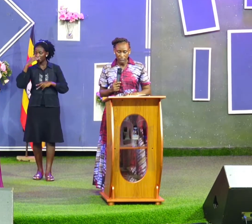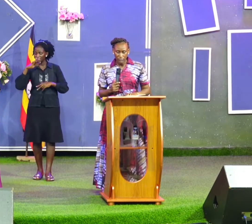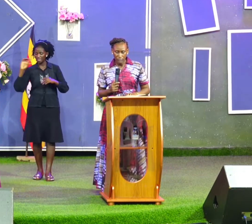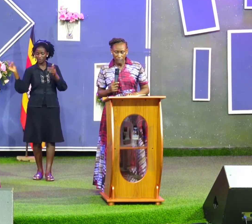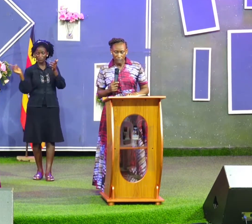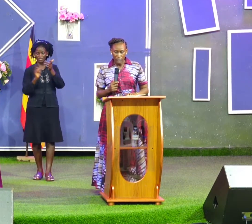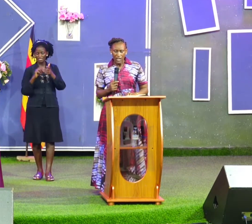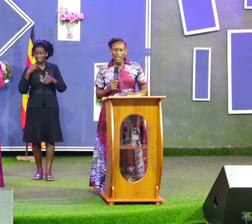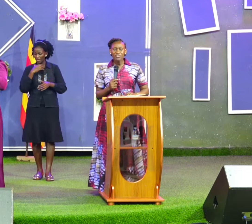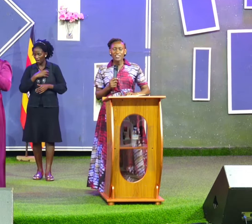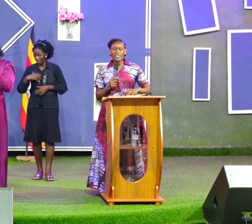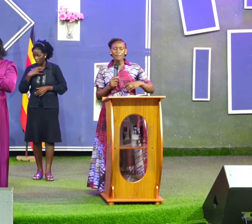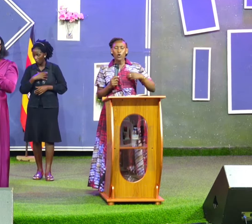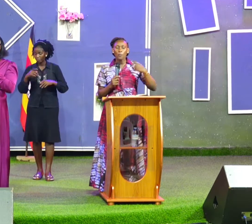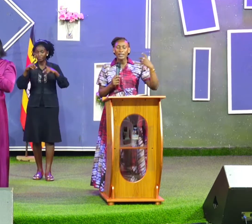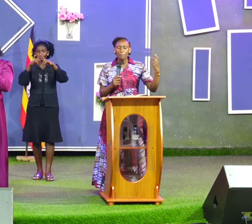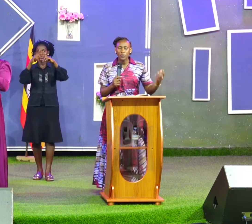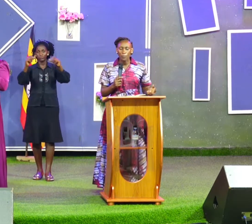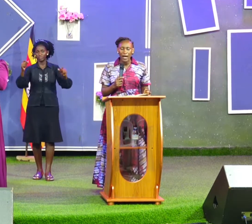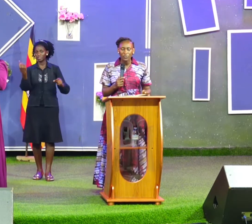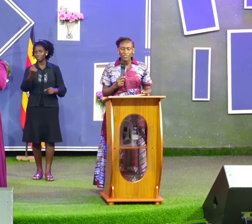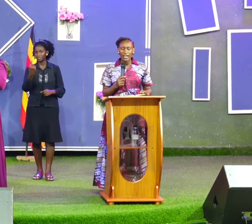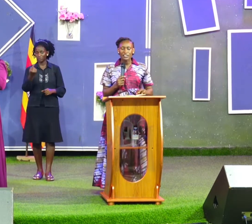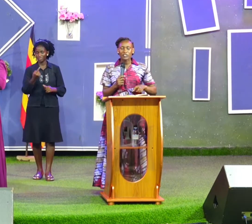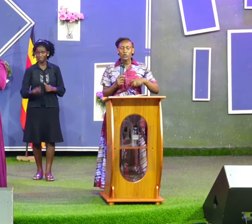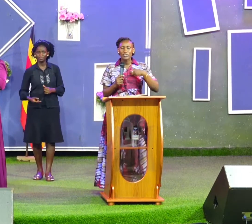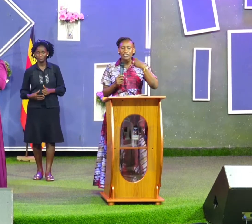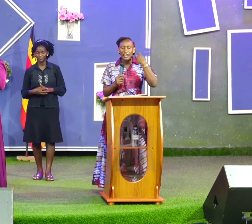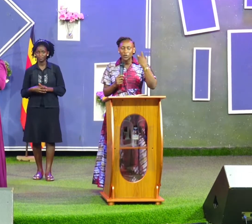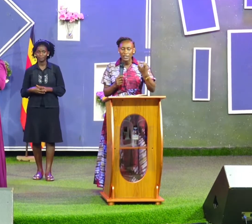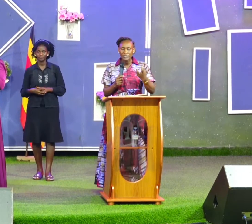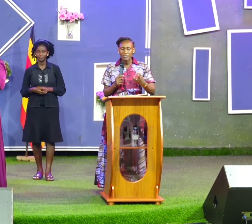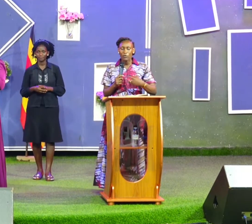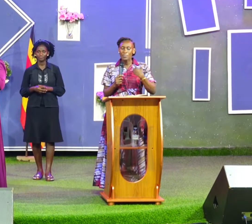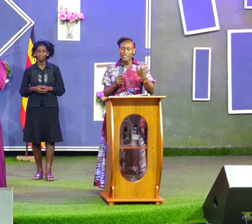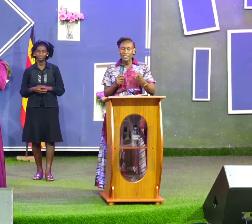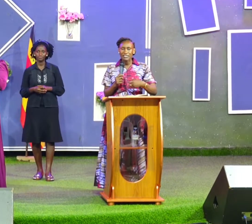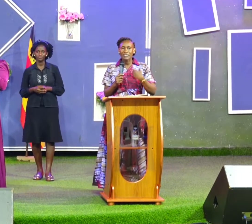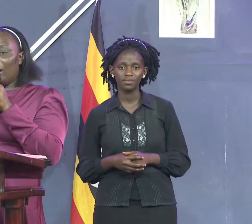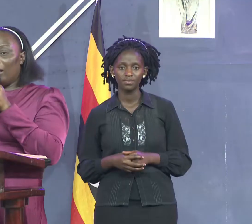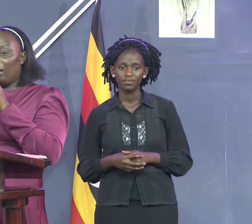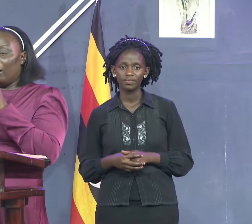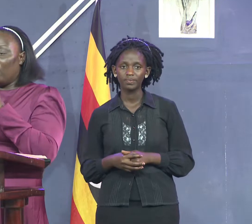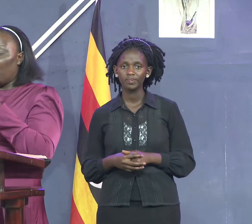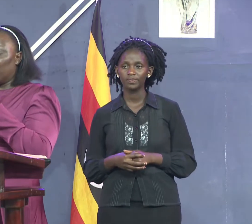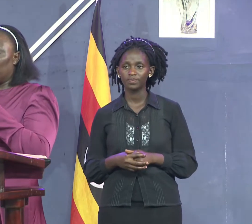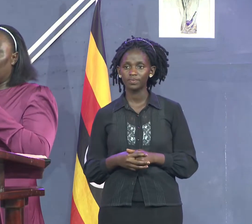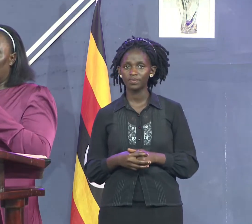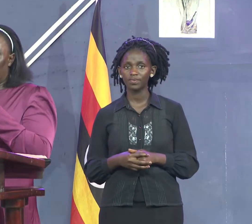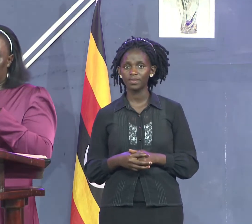muvamu obusungu. Every other time you open up your mouth and it's only annoyance or bitterness that comes out